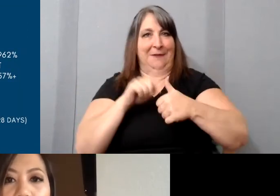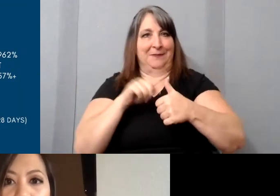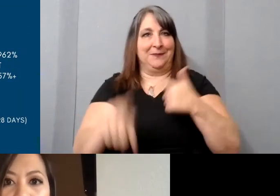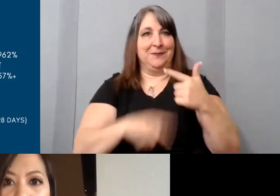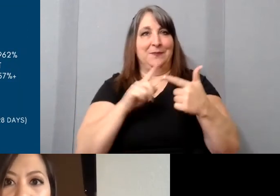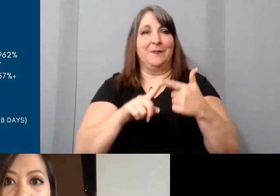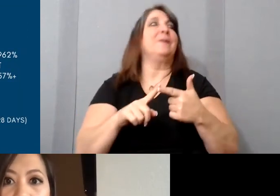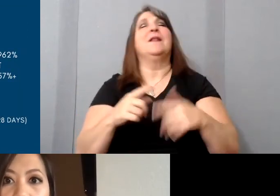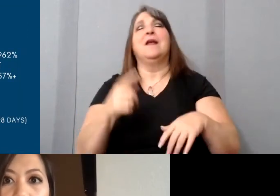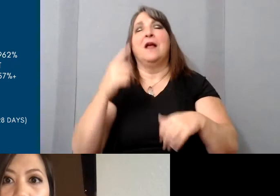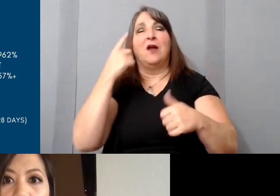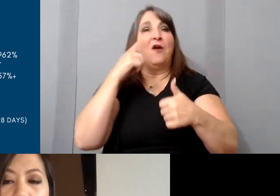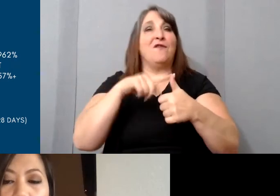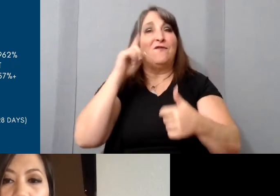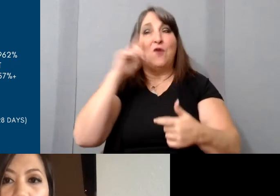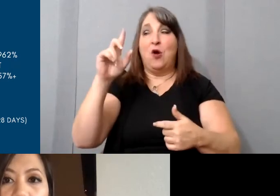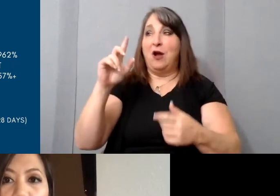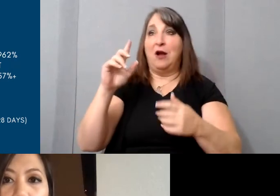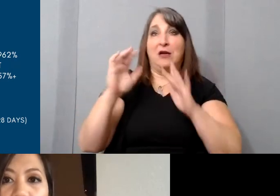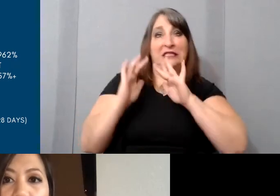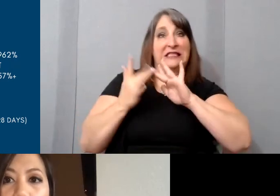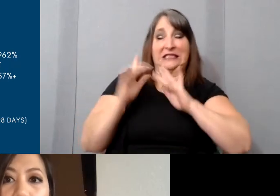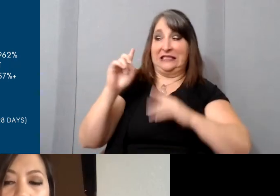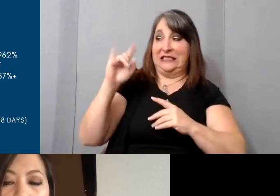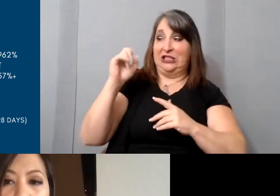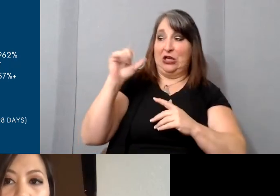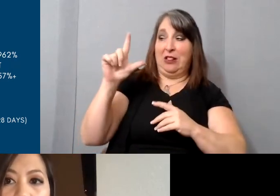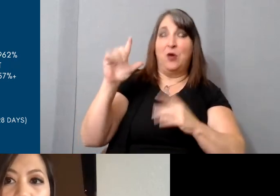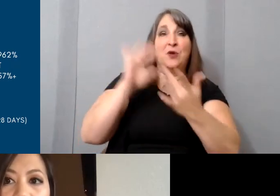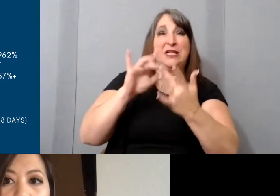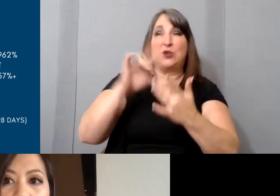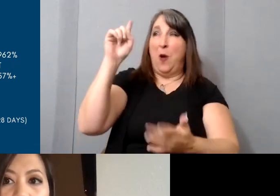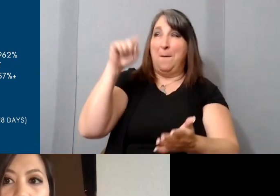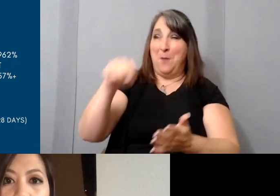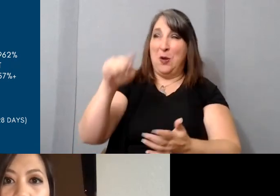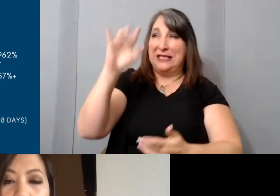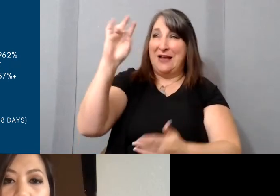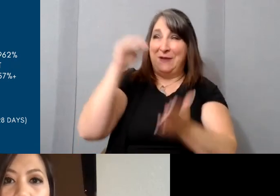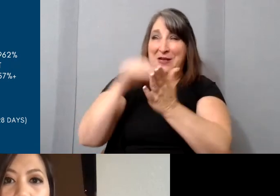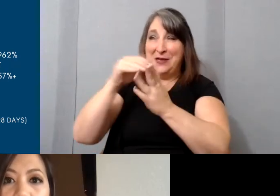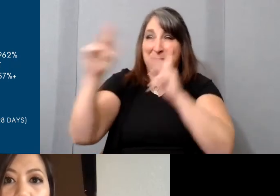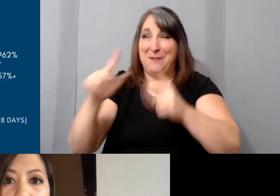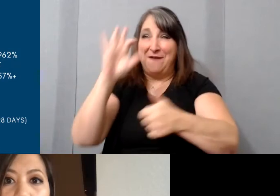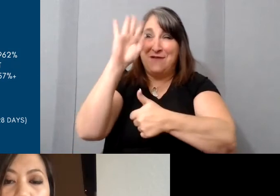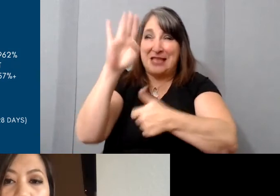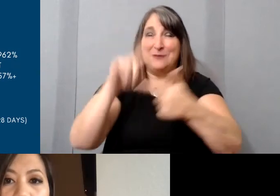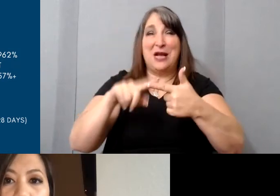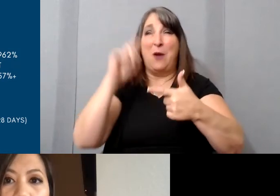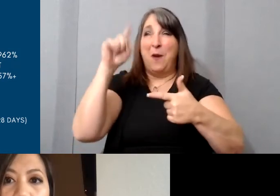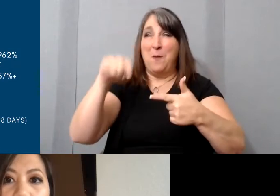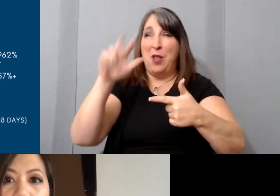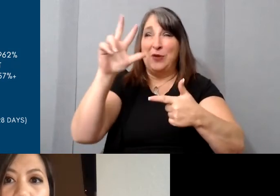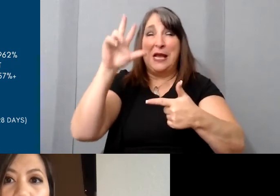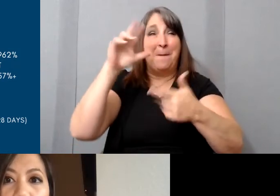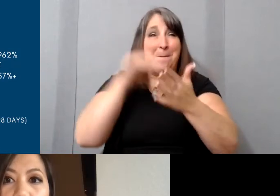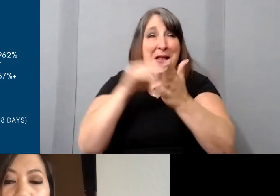On the digital side of things, we were able to reach 1.7 million people alone on Facebook and 1.3 million people on Twitter over the last few